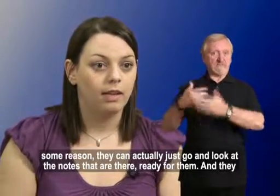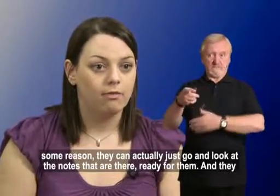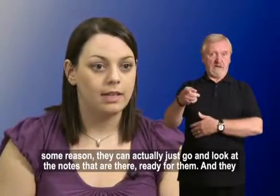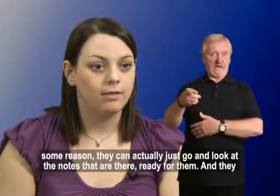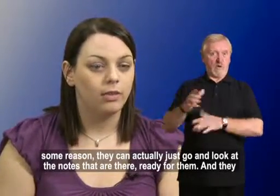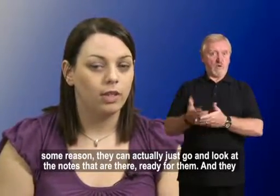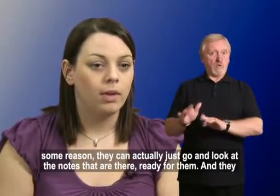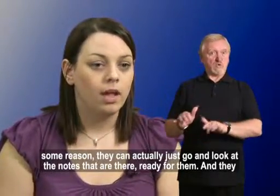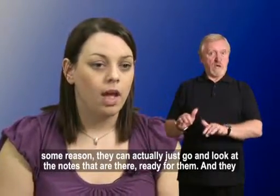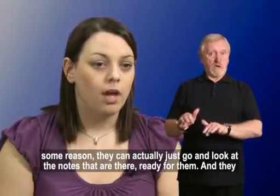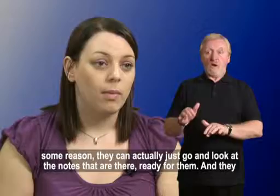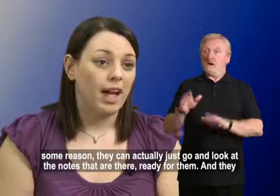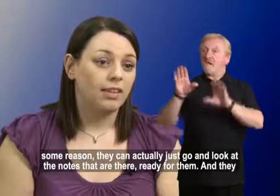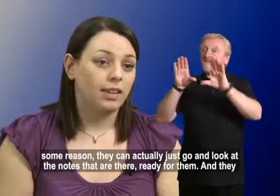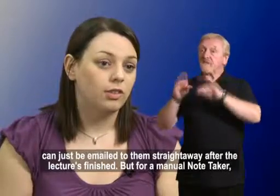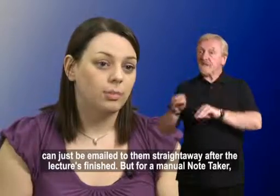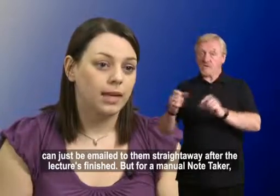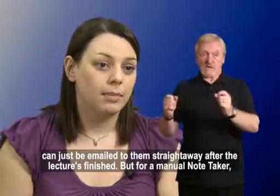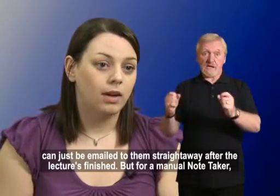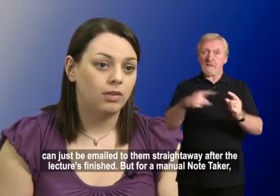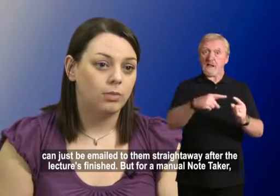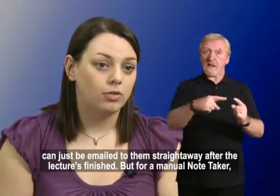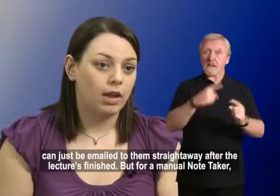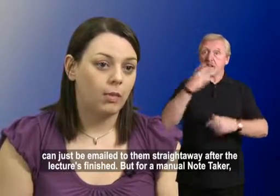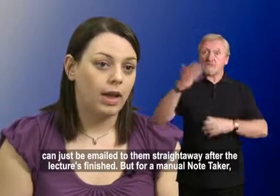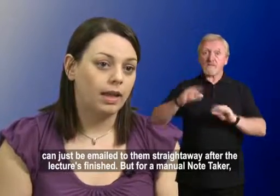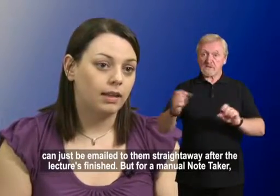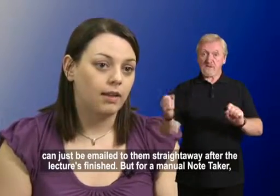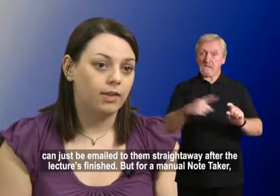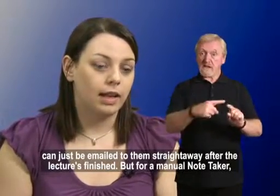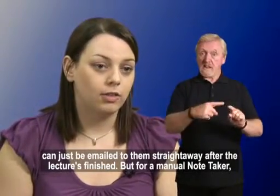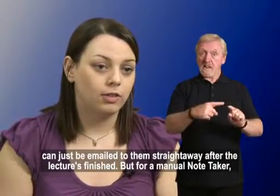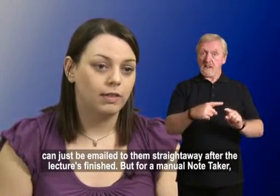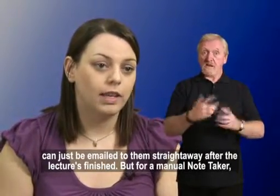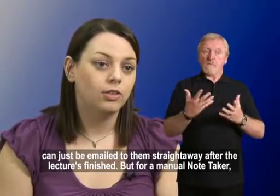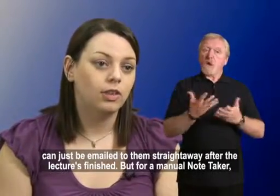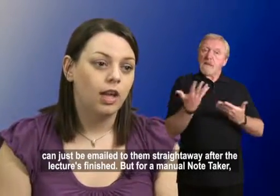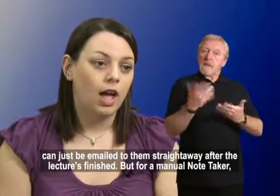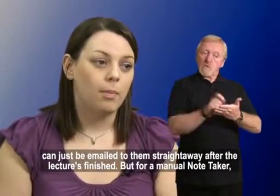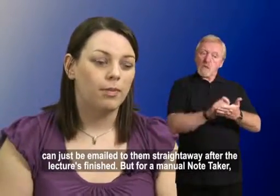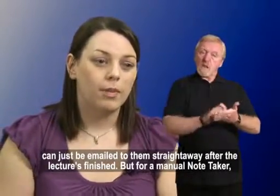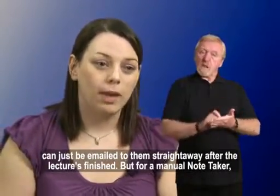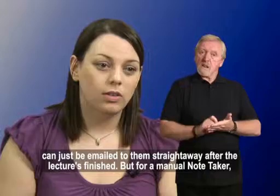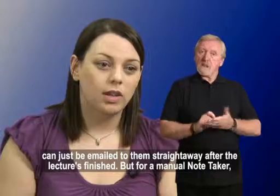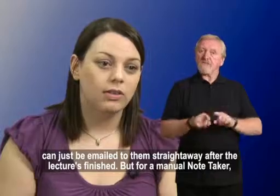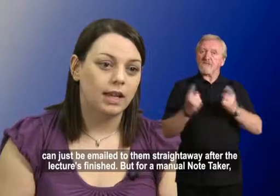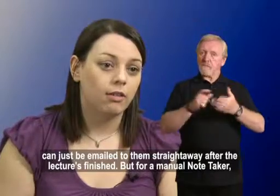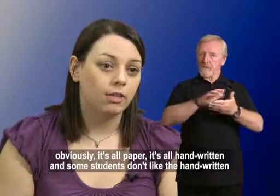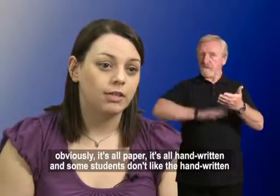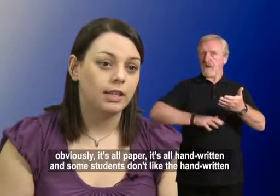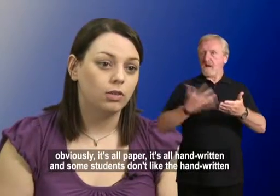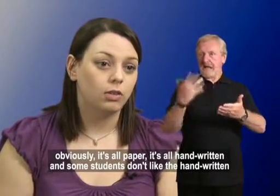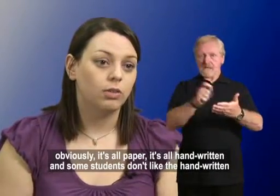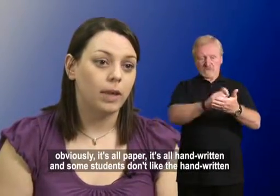there ready for them. And they can just be emailed to them straight away after the lecture's finished. But for a manual note